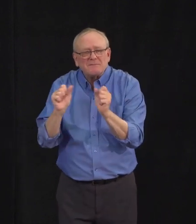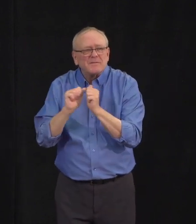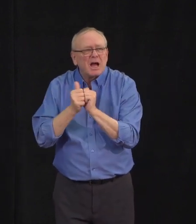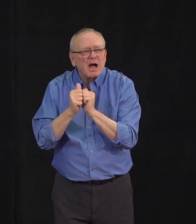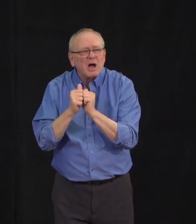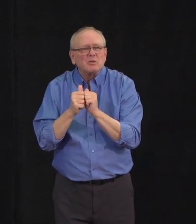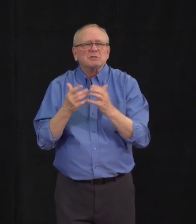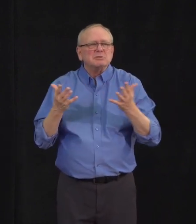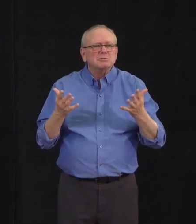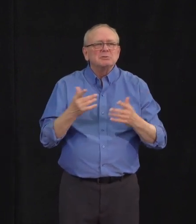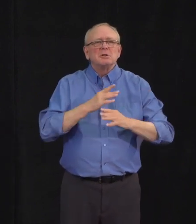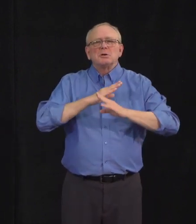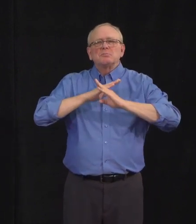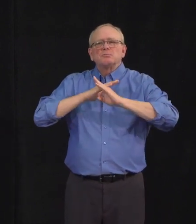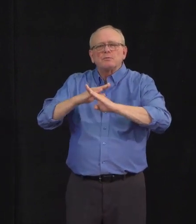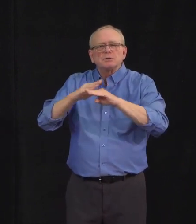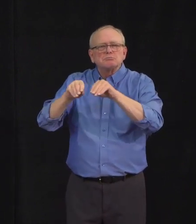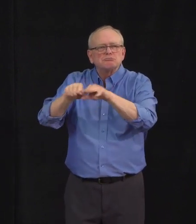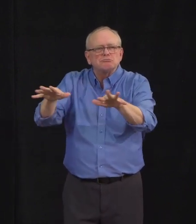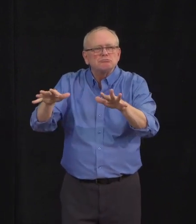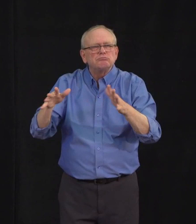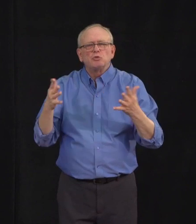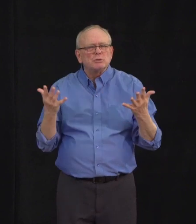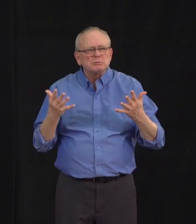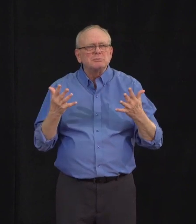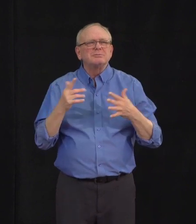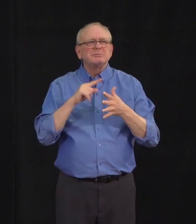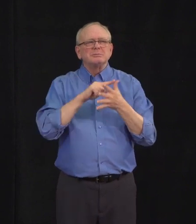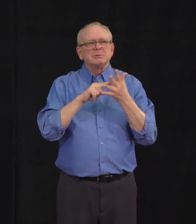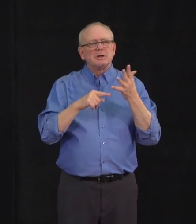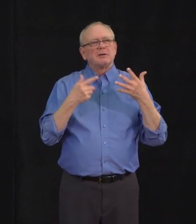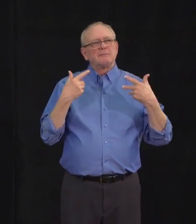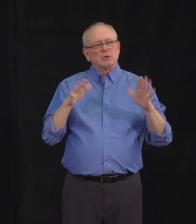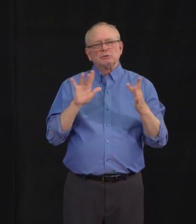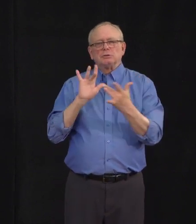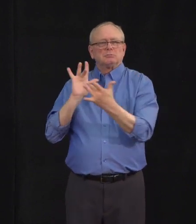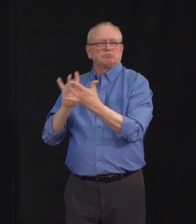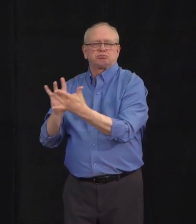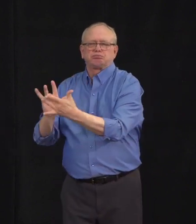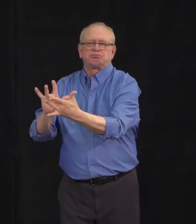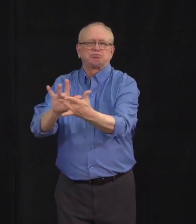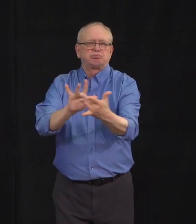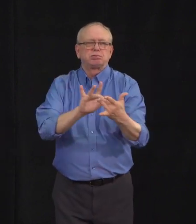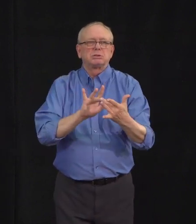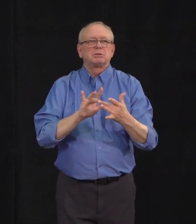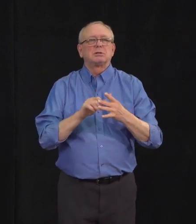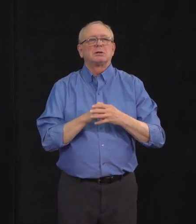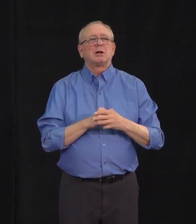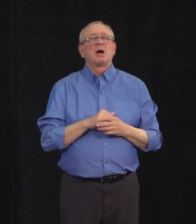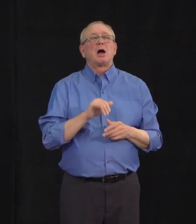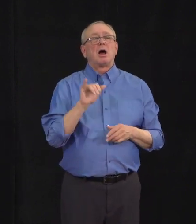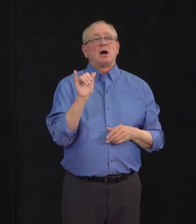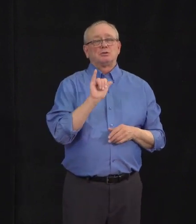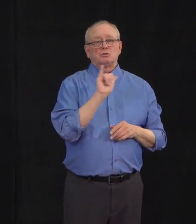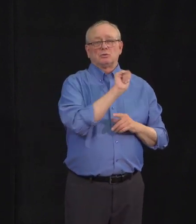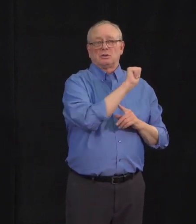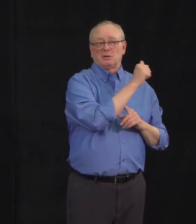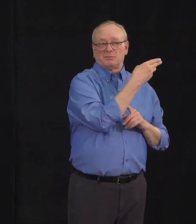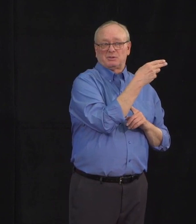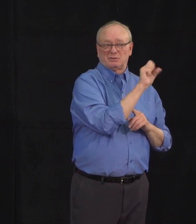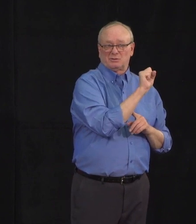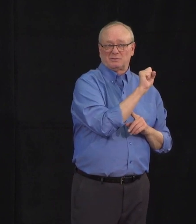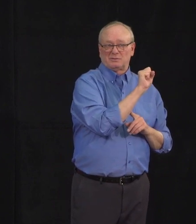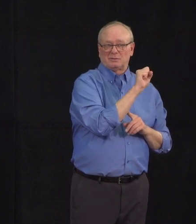prevent exposure in any setting that they're in. And I know that Alberta Health Services has been working, again, with those